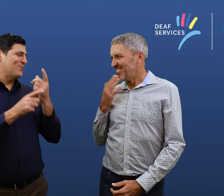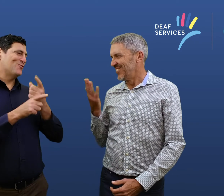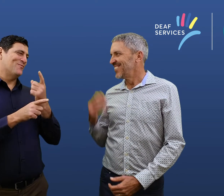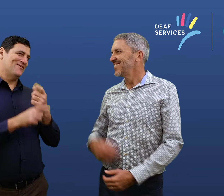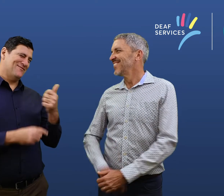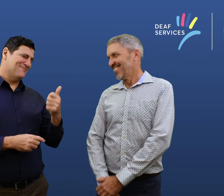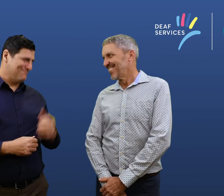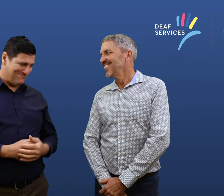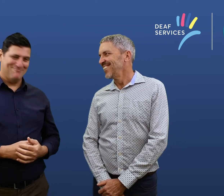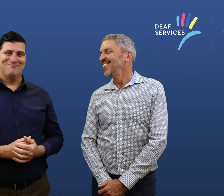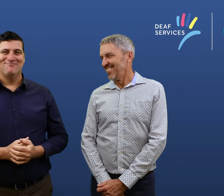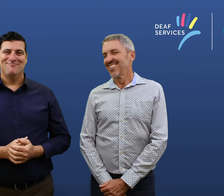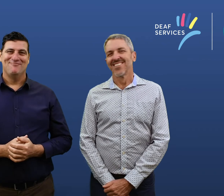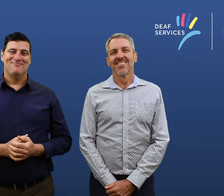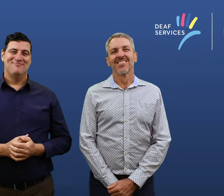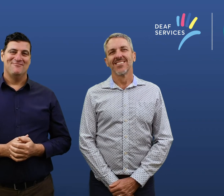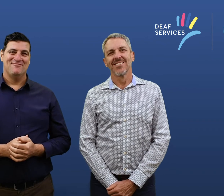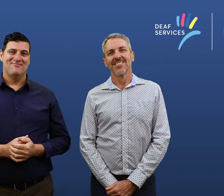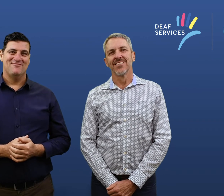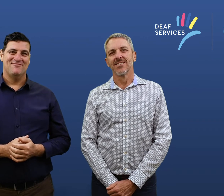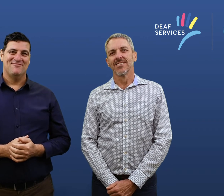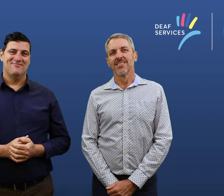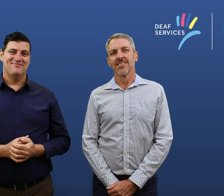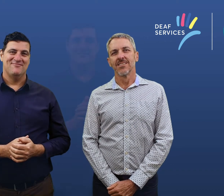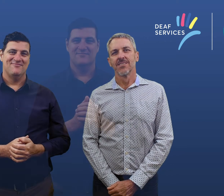Thank you, Ralph, for your comments.